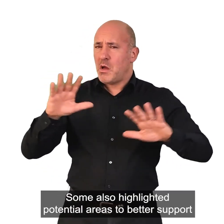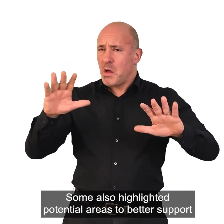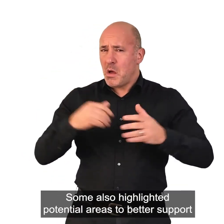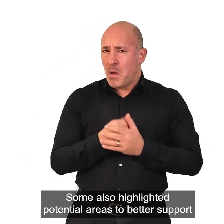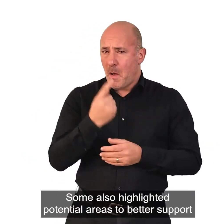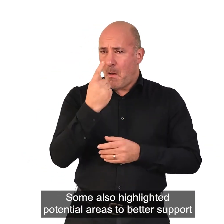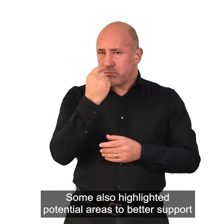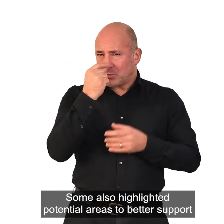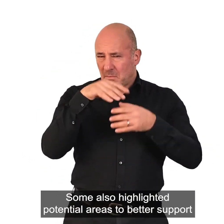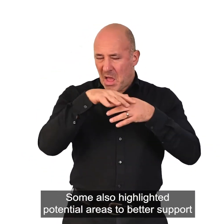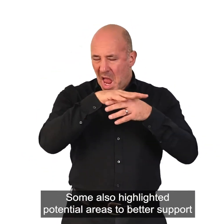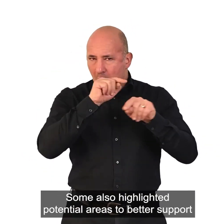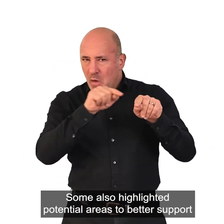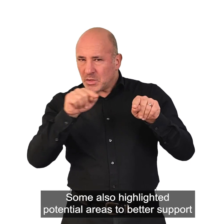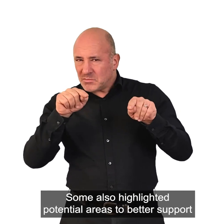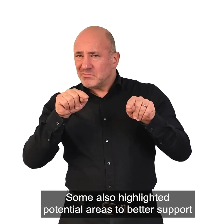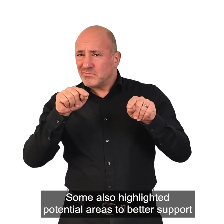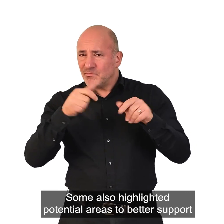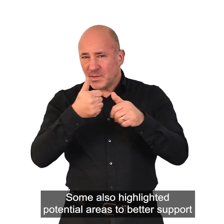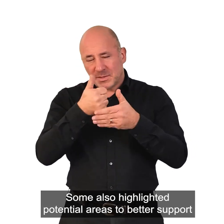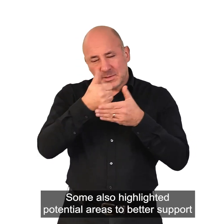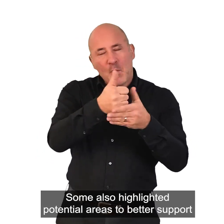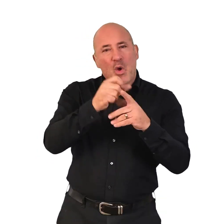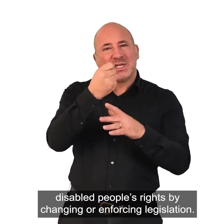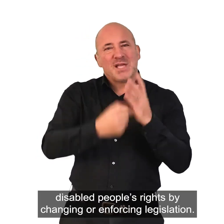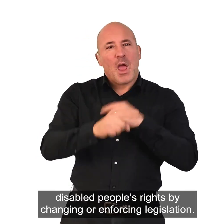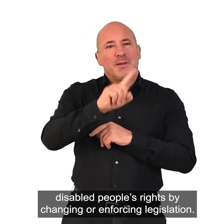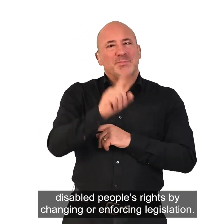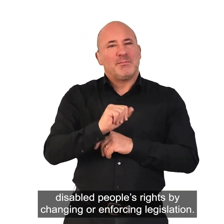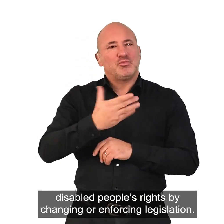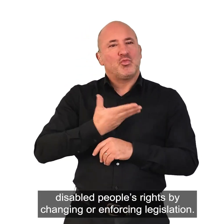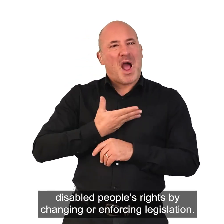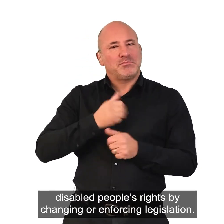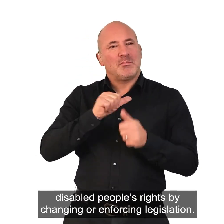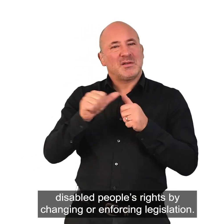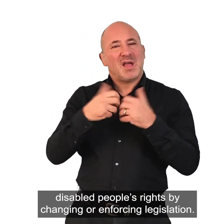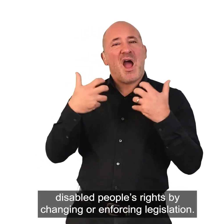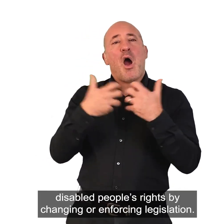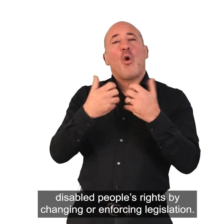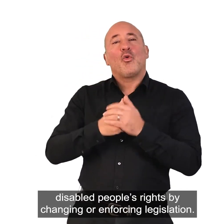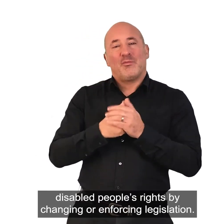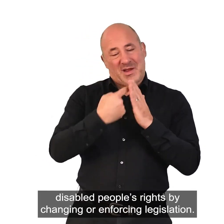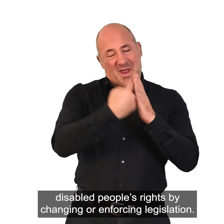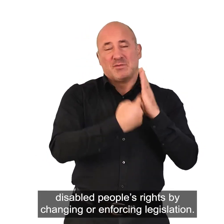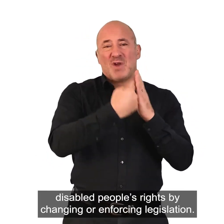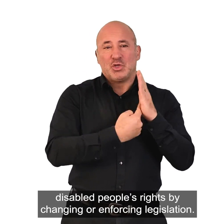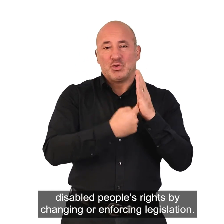Some also highlighted potential areas to better support disabled people's rights by changing or